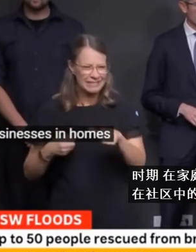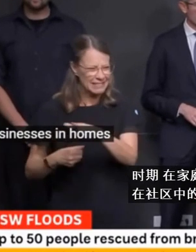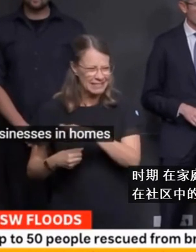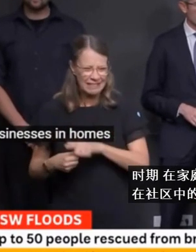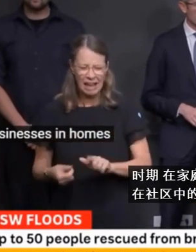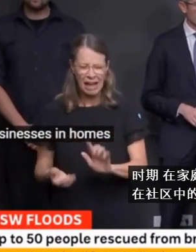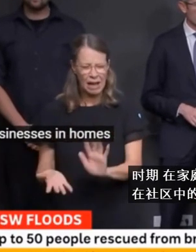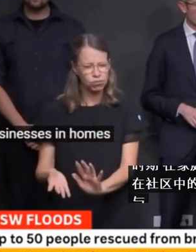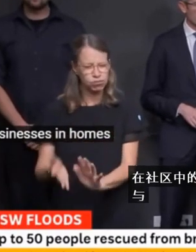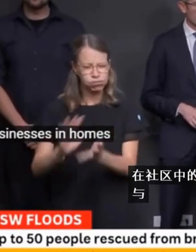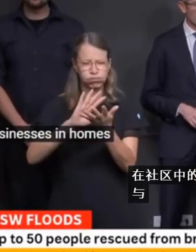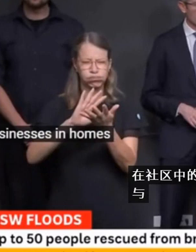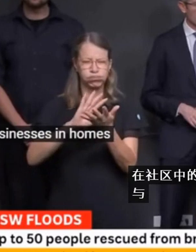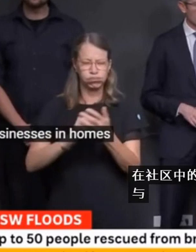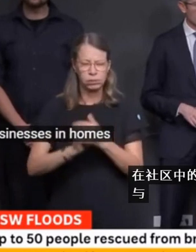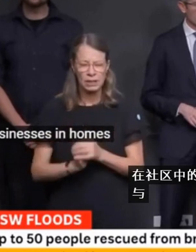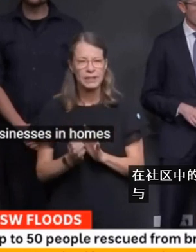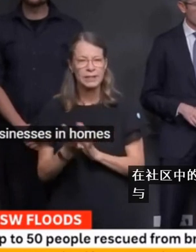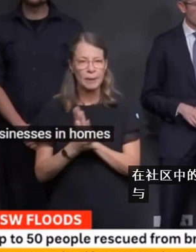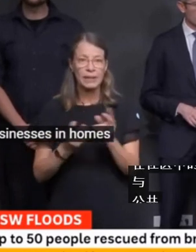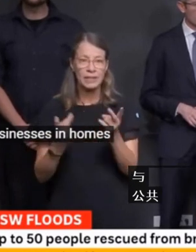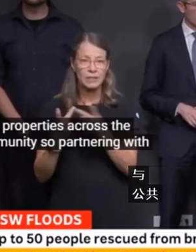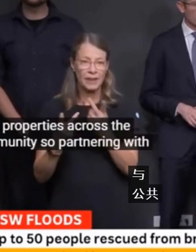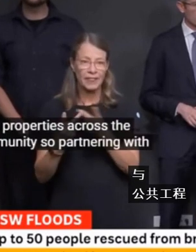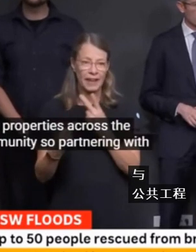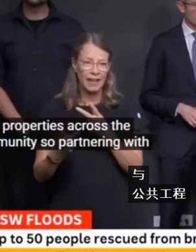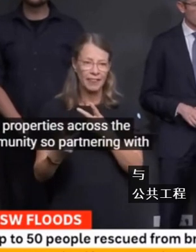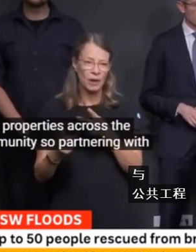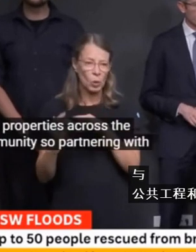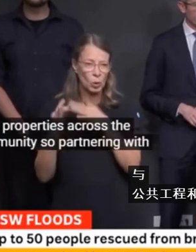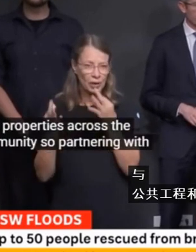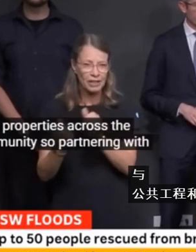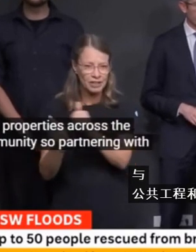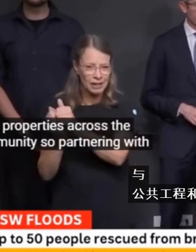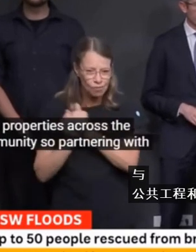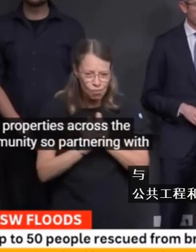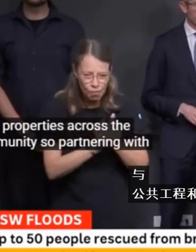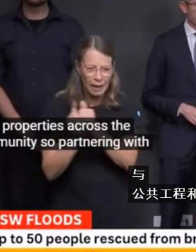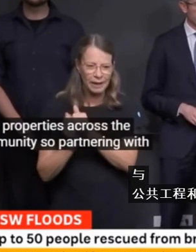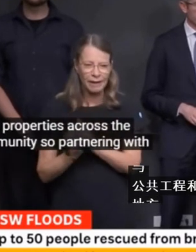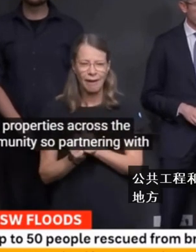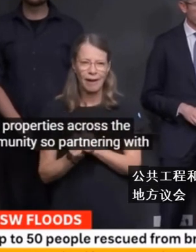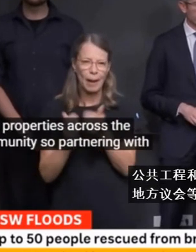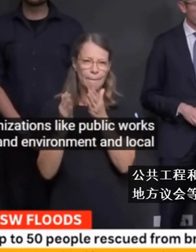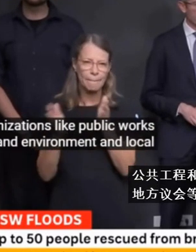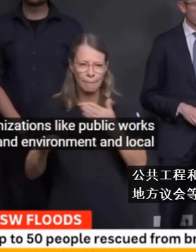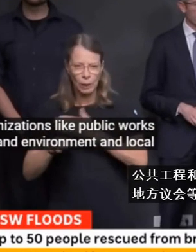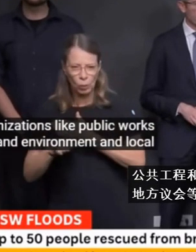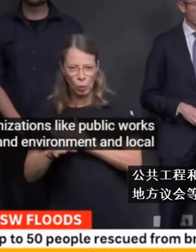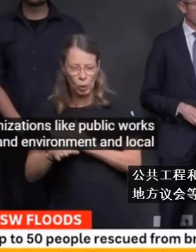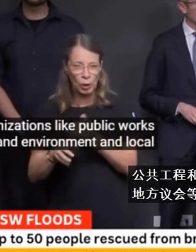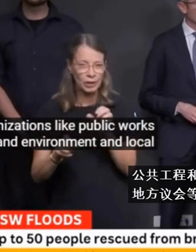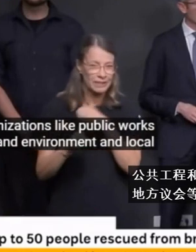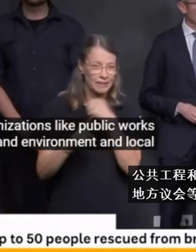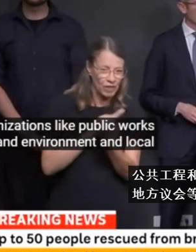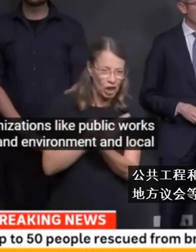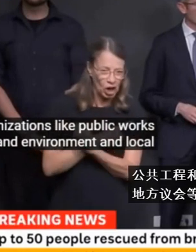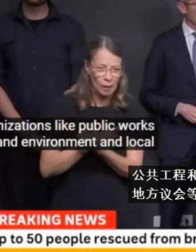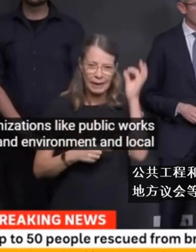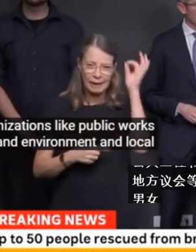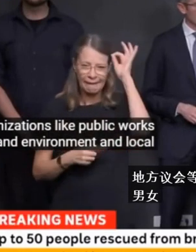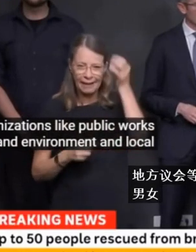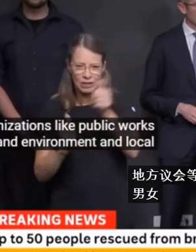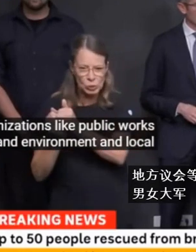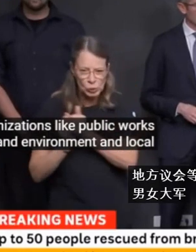across the community. So partnering with organisations like Public Works and Environment and local councils, how do we get